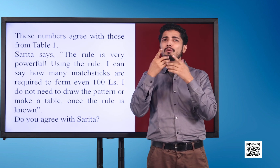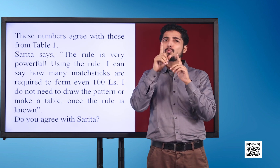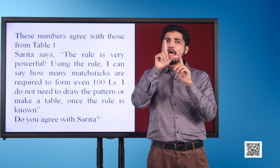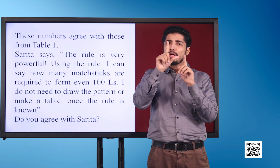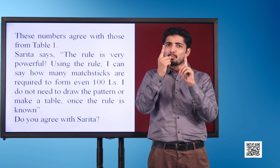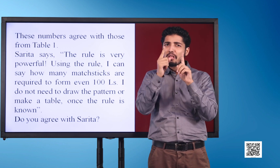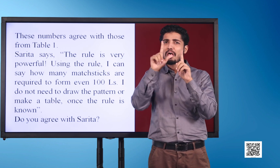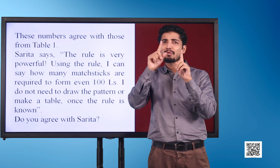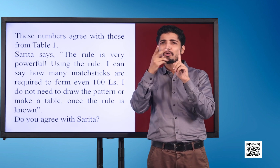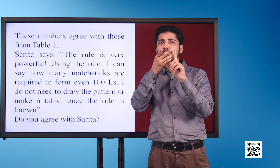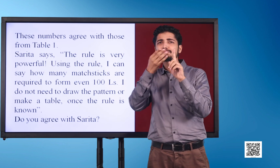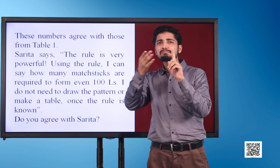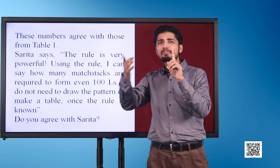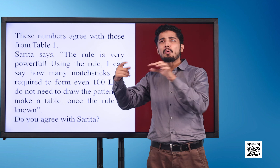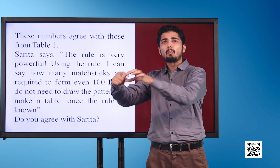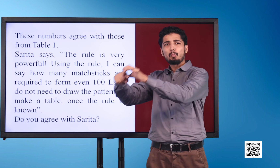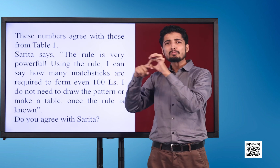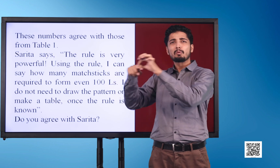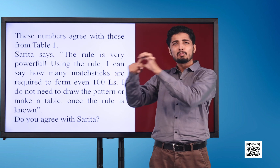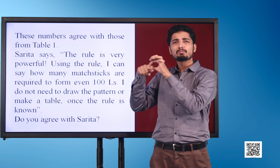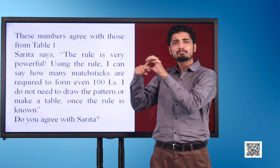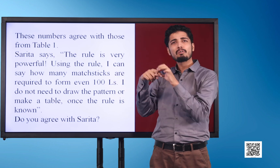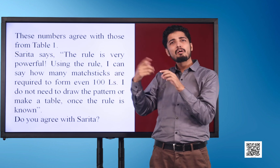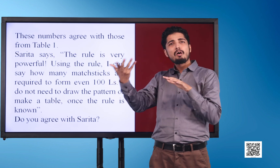many matchsticks are required to form even 100 L's.